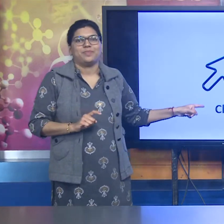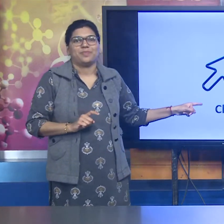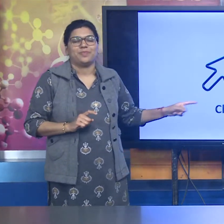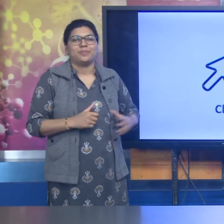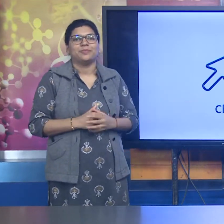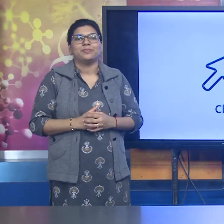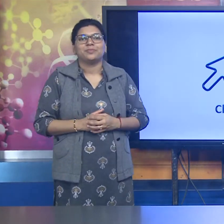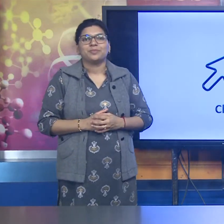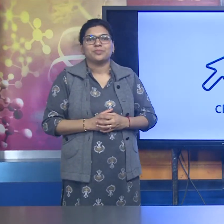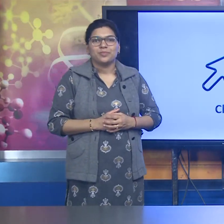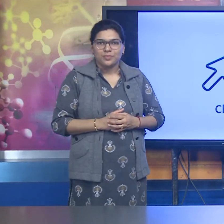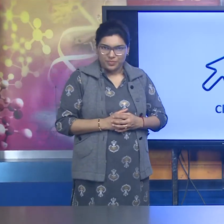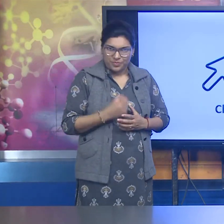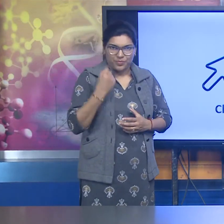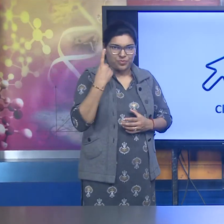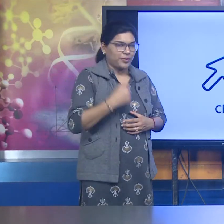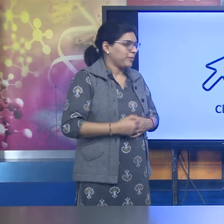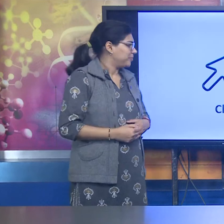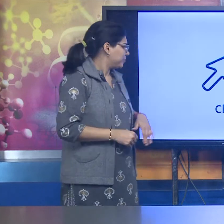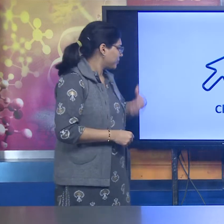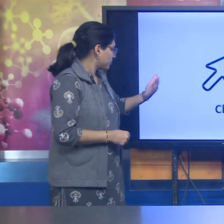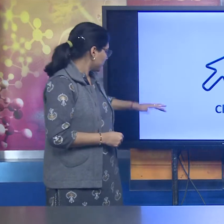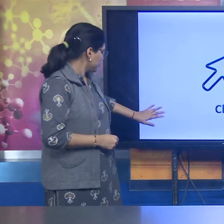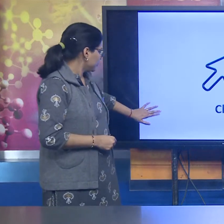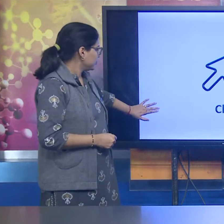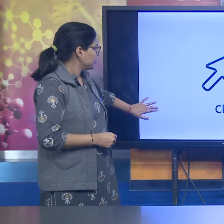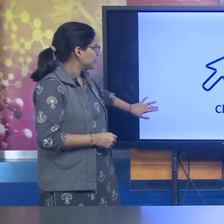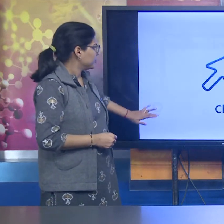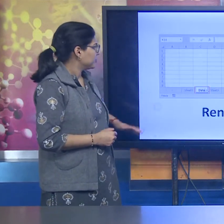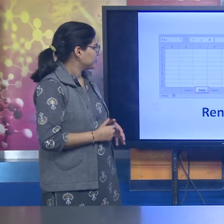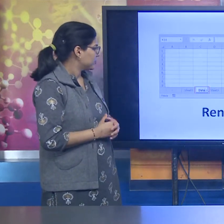and you click on a particular thing.